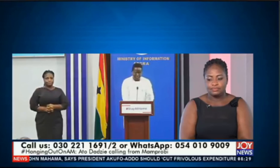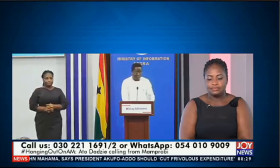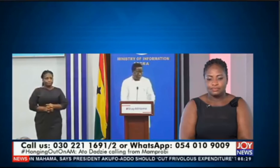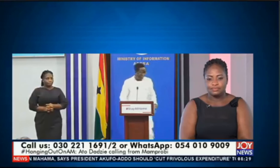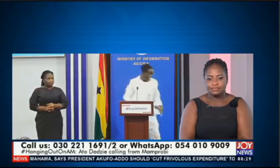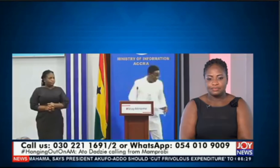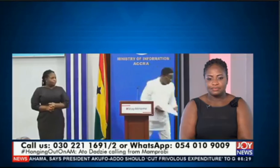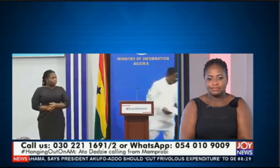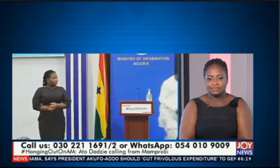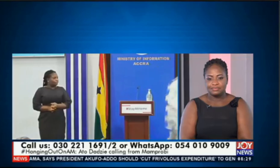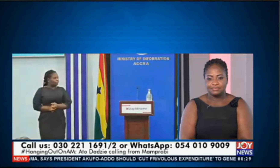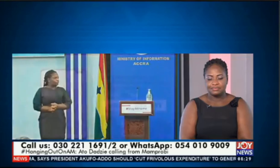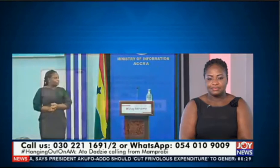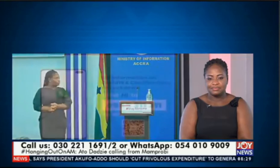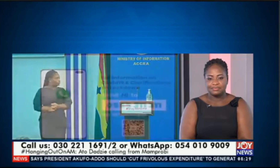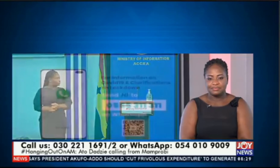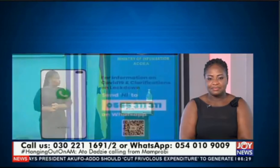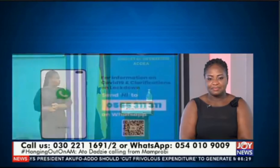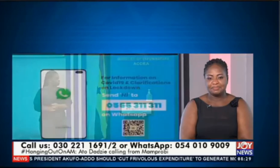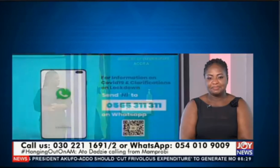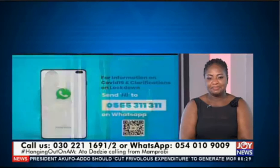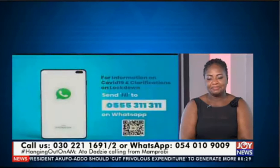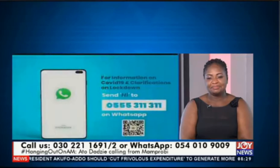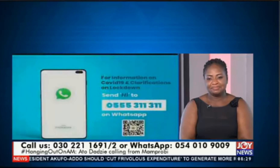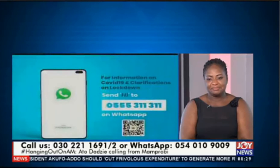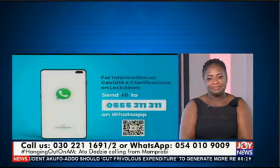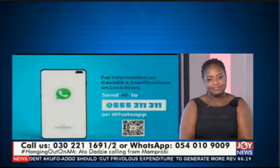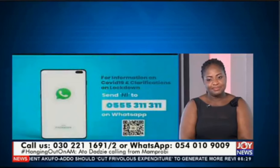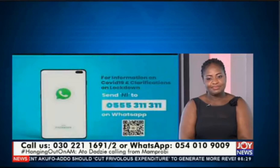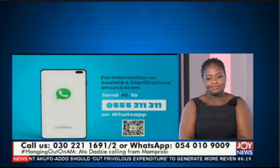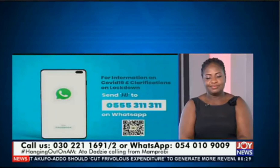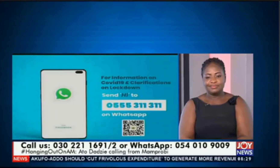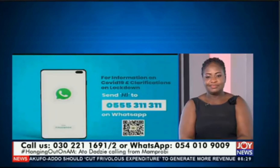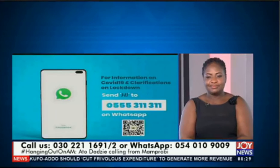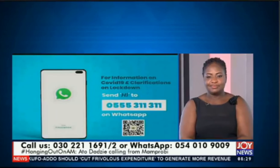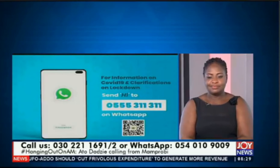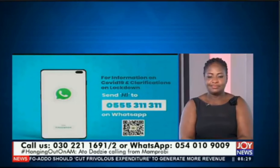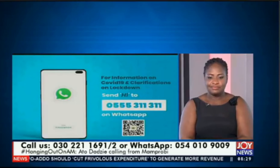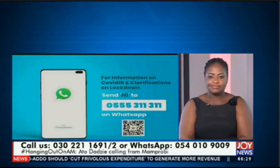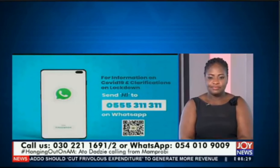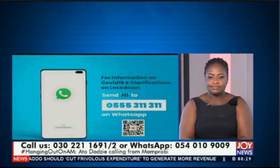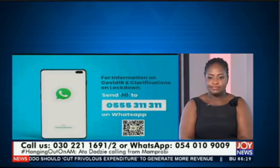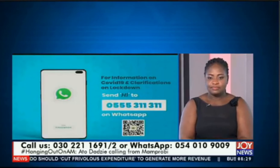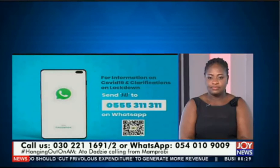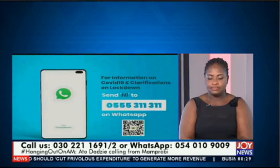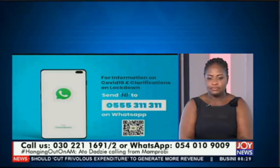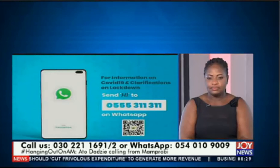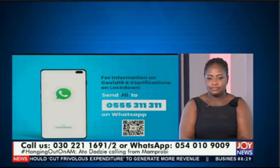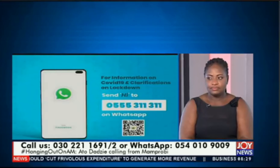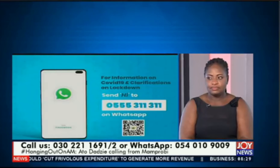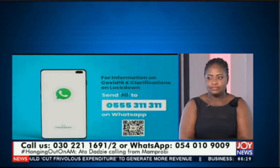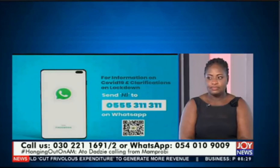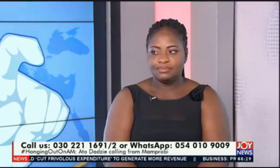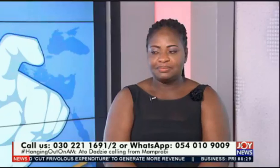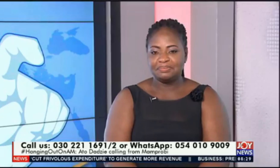asking myself, so nobody is putting a spotlight on Love or Clement, the other guy who does the sign language. Well,